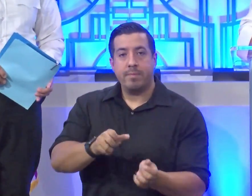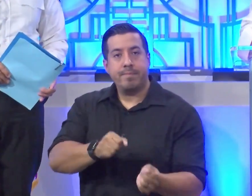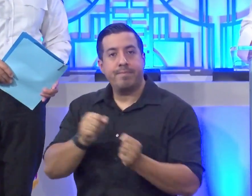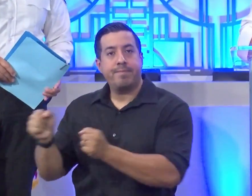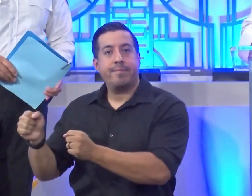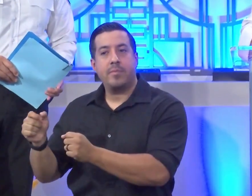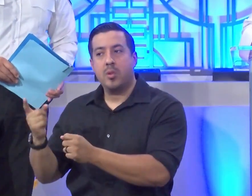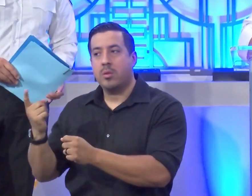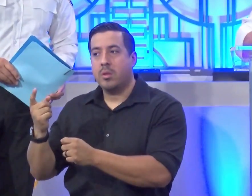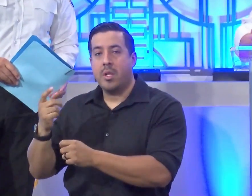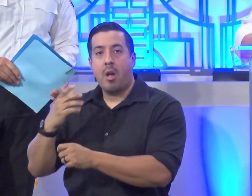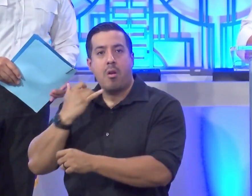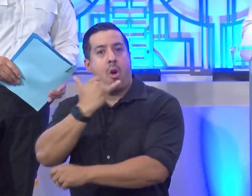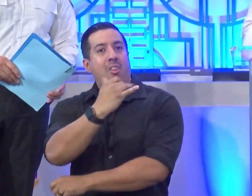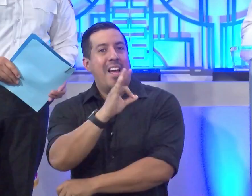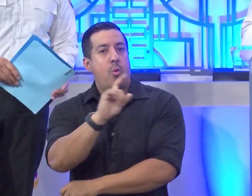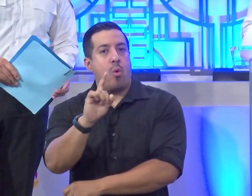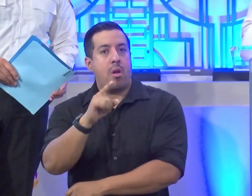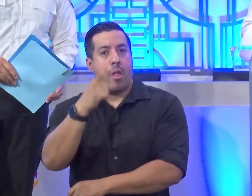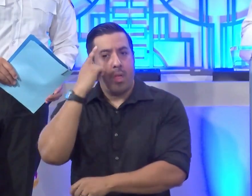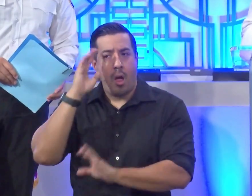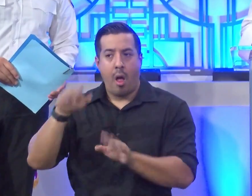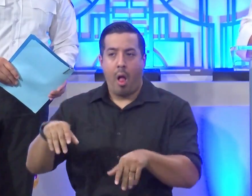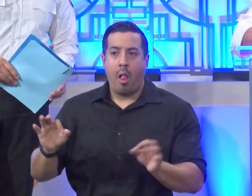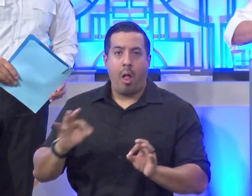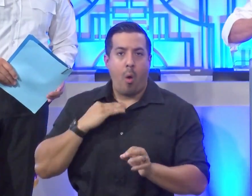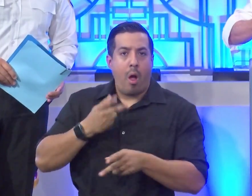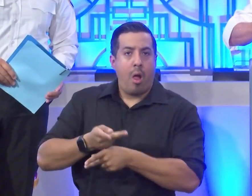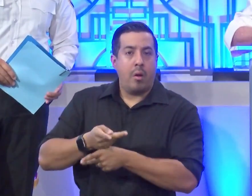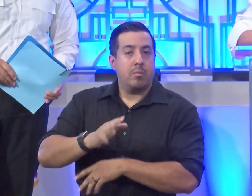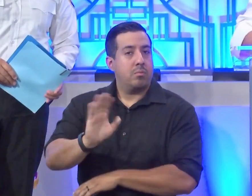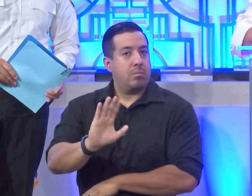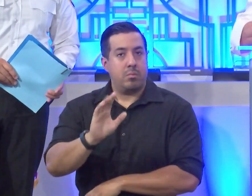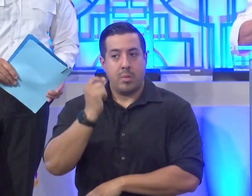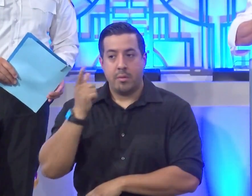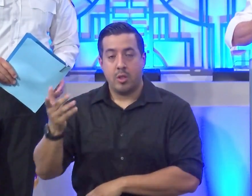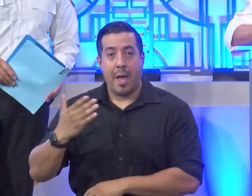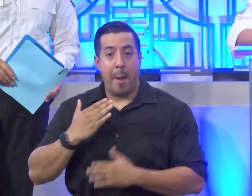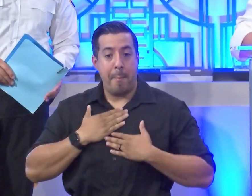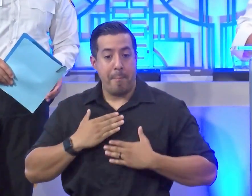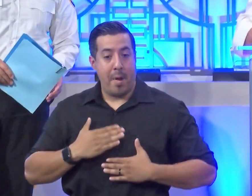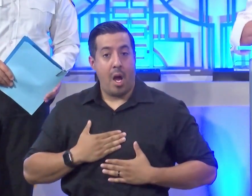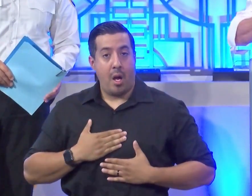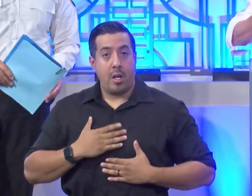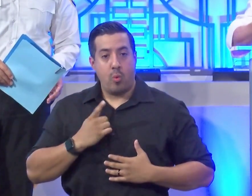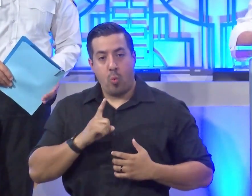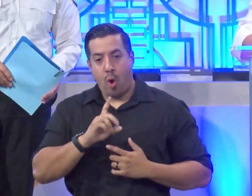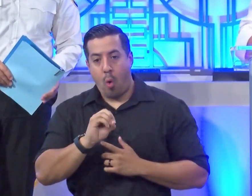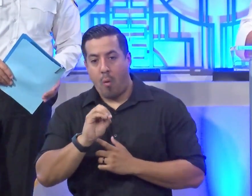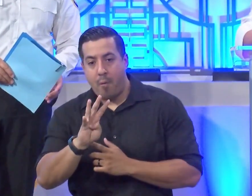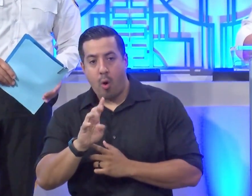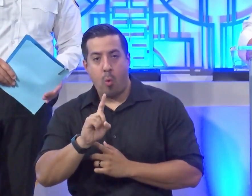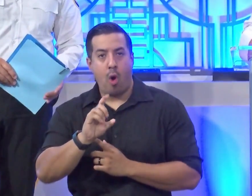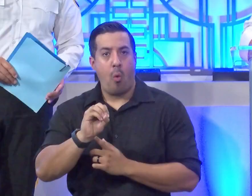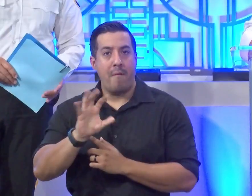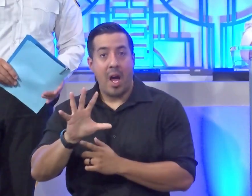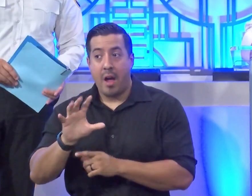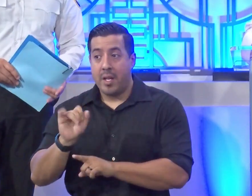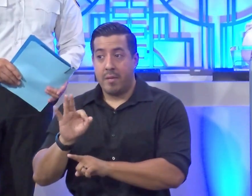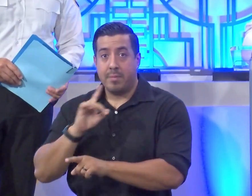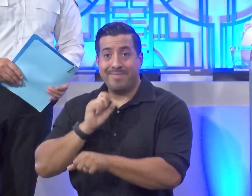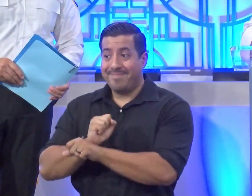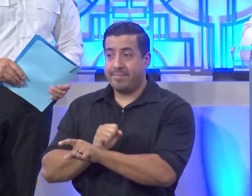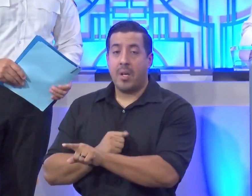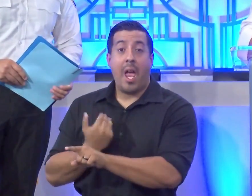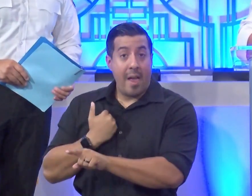heat and call 911. This isn't something you're going to be able to take care of. These people have got body core temperatures of 104, 105. They need to be taken care of